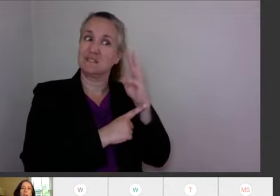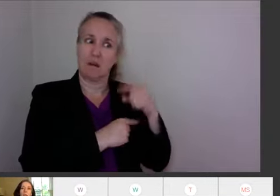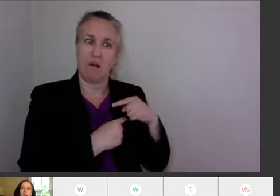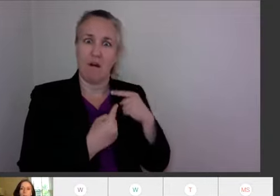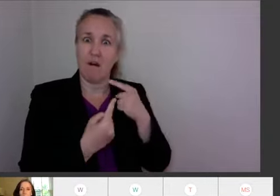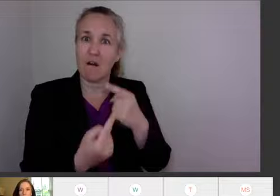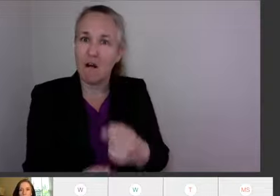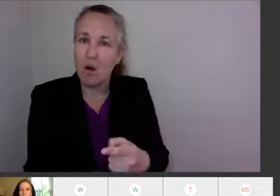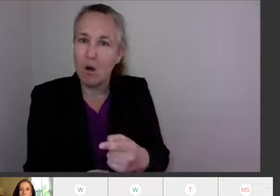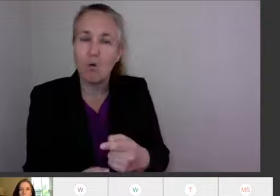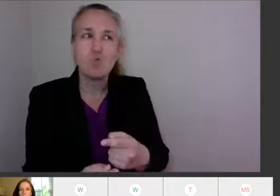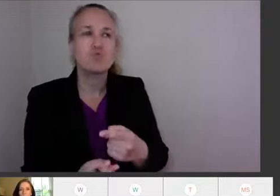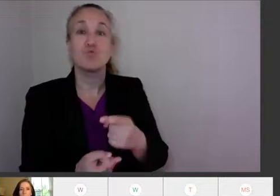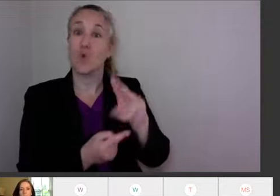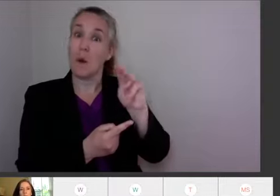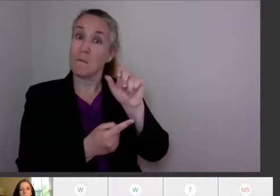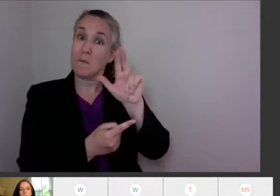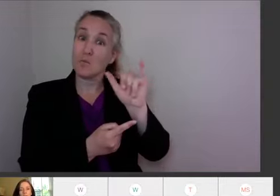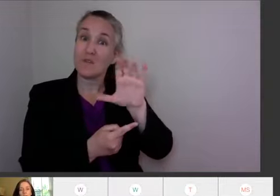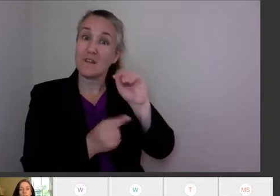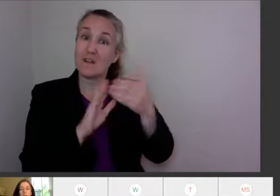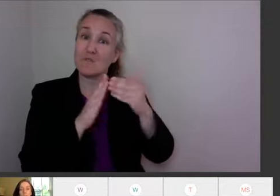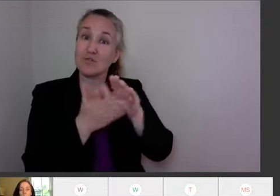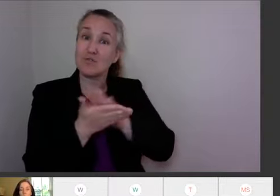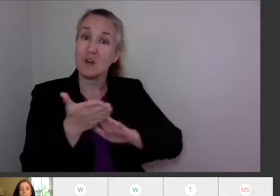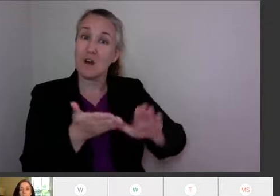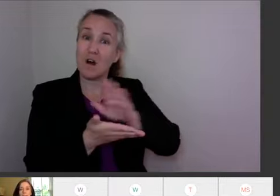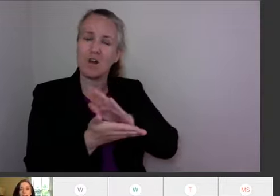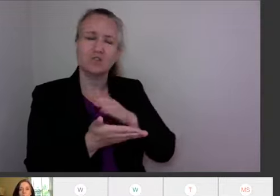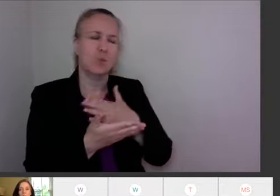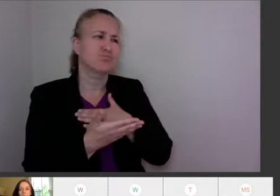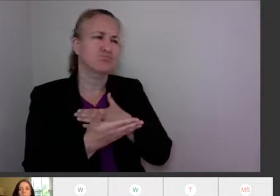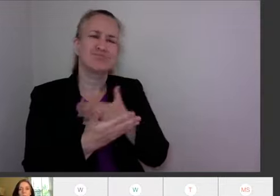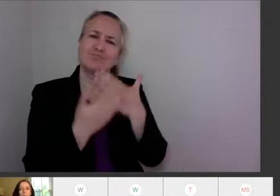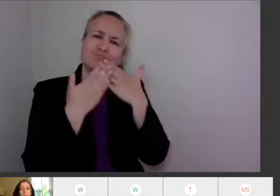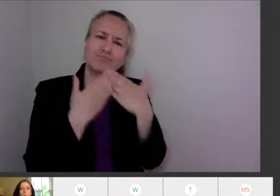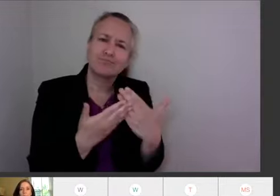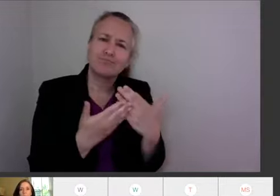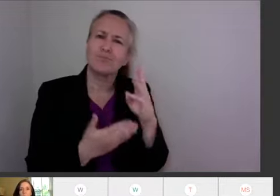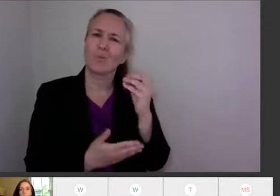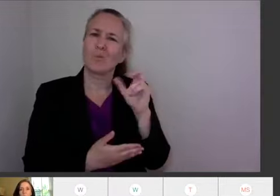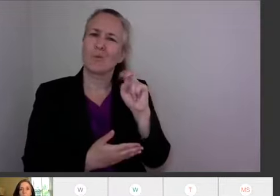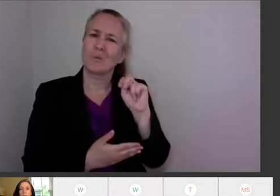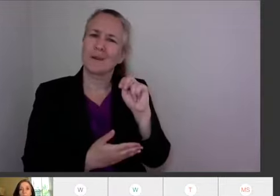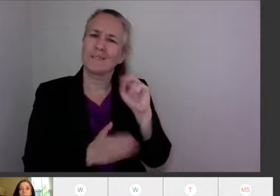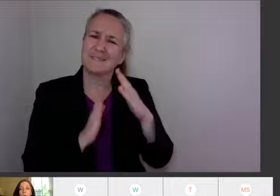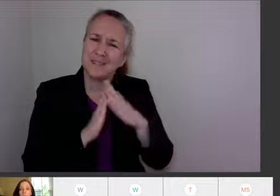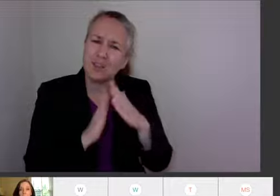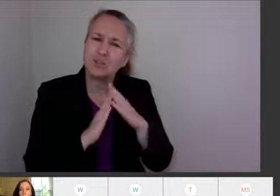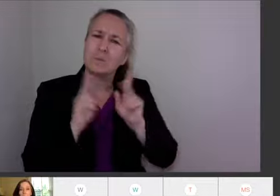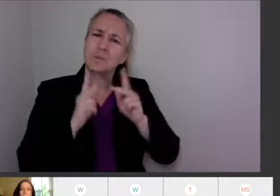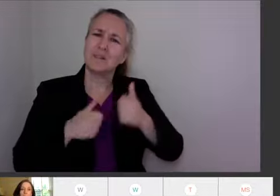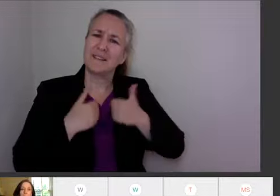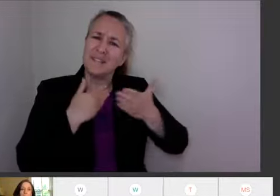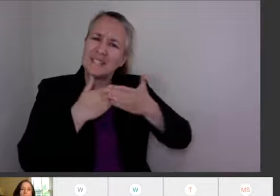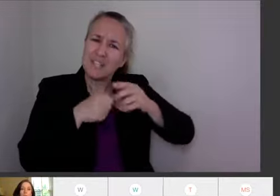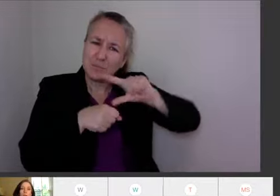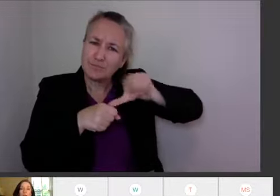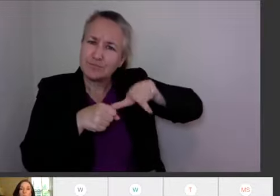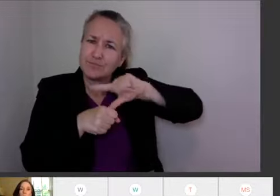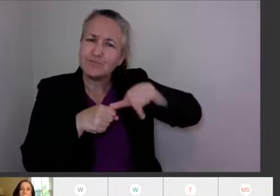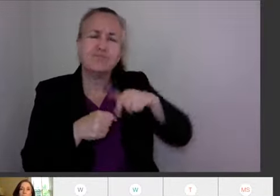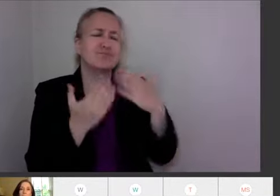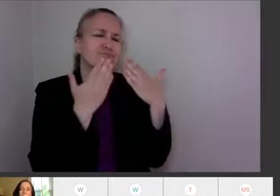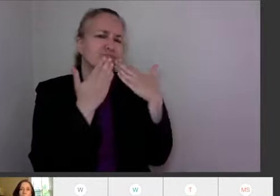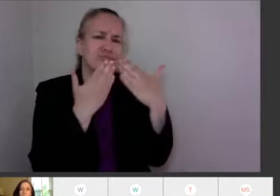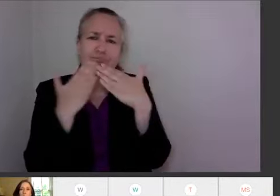thanks to the Montgomery County Community College, to Whitpain Township and all the residents who live near the testing site,